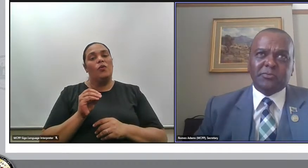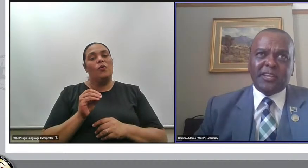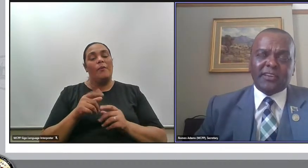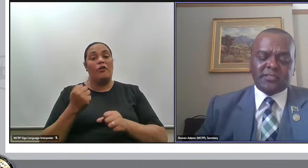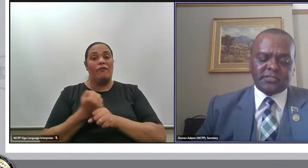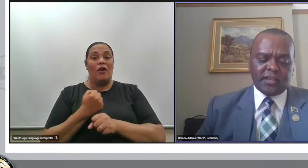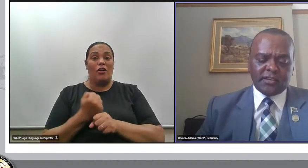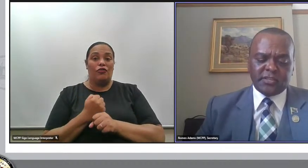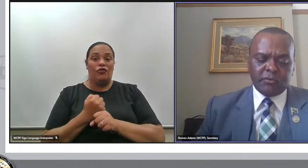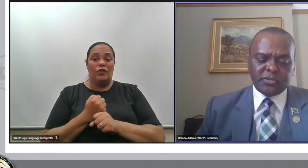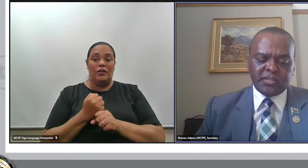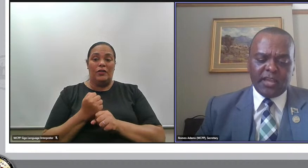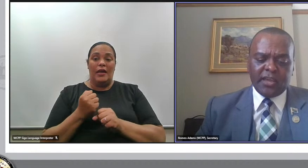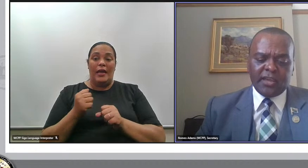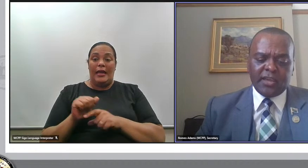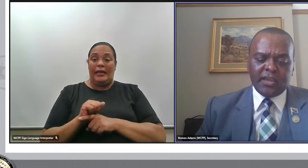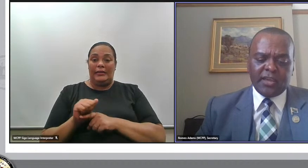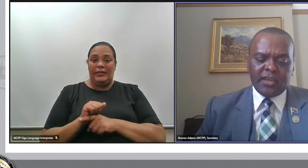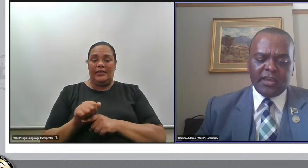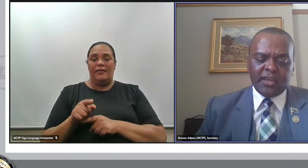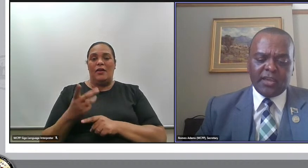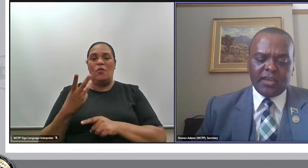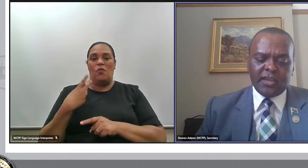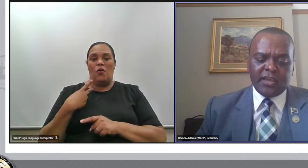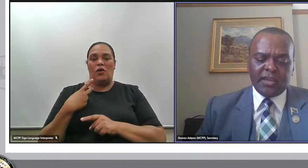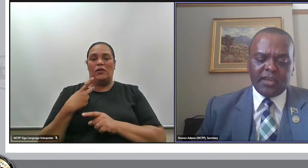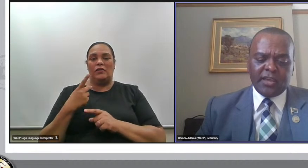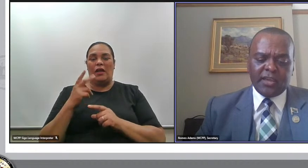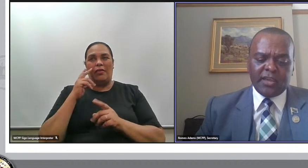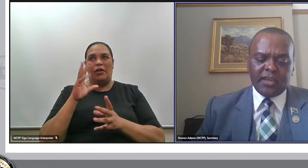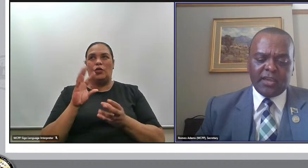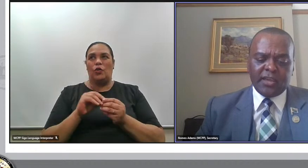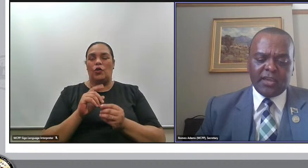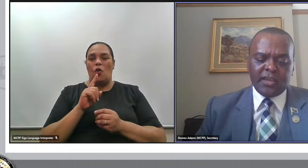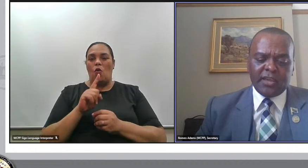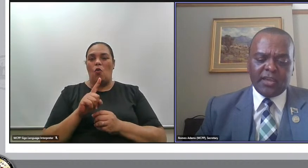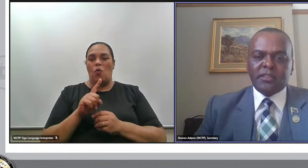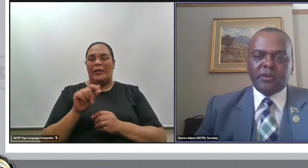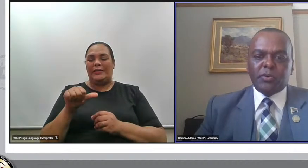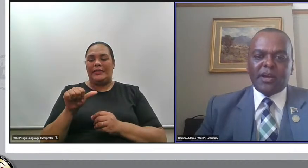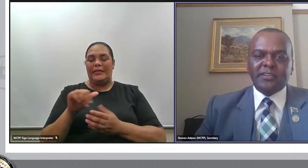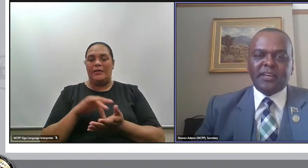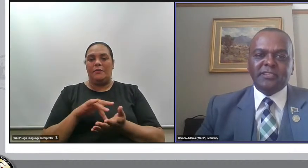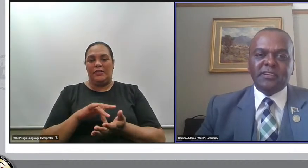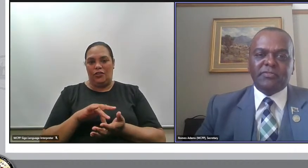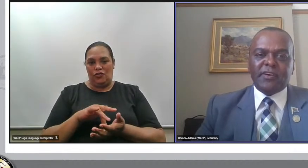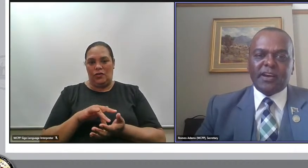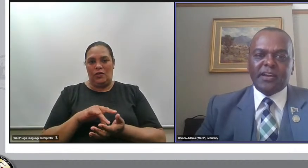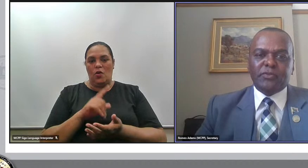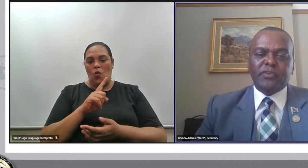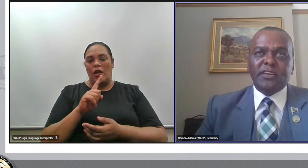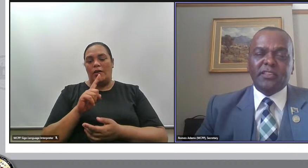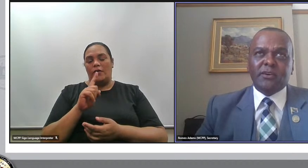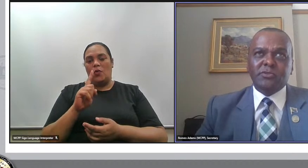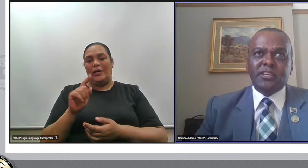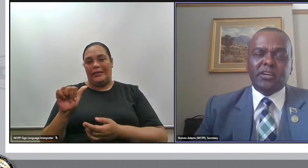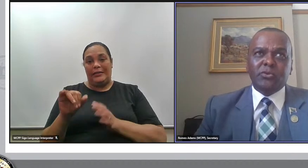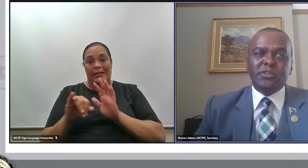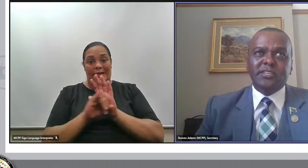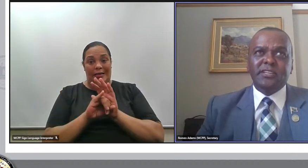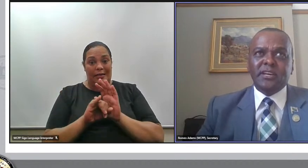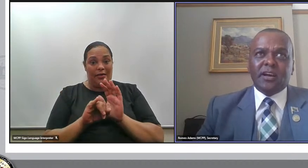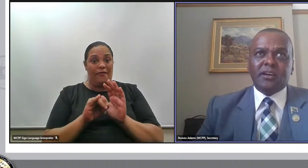functional enhancement exercise, there was a total of 116 positions that were identified for filling.